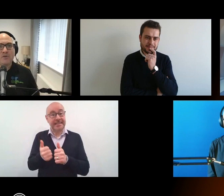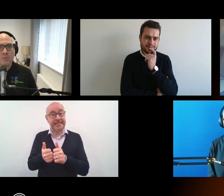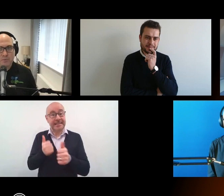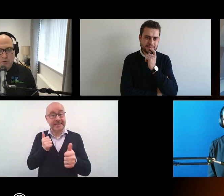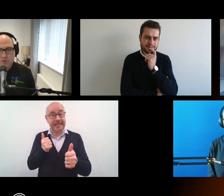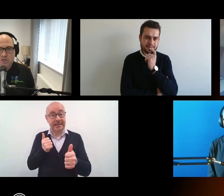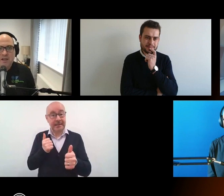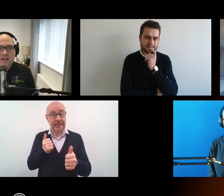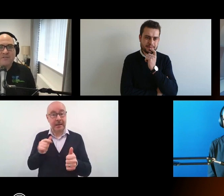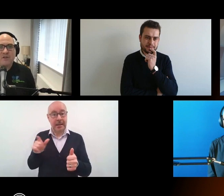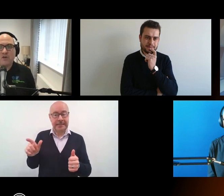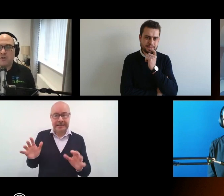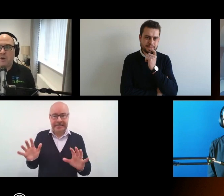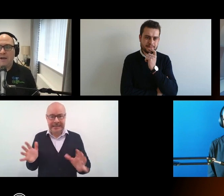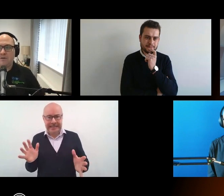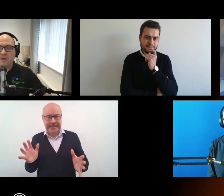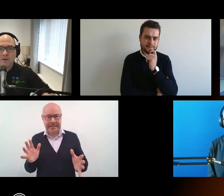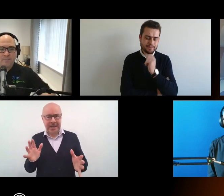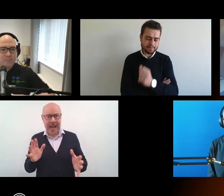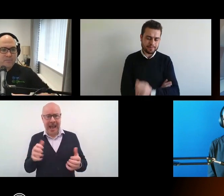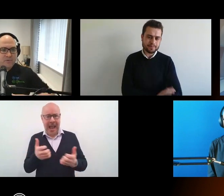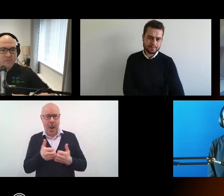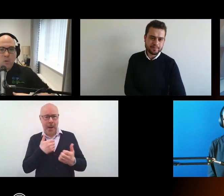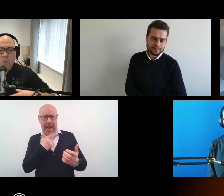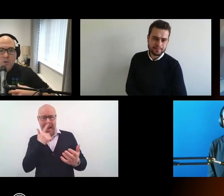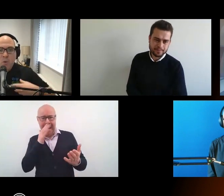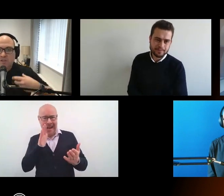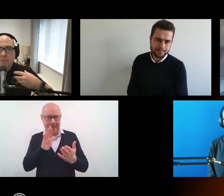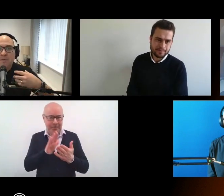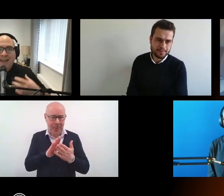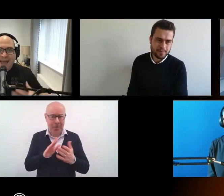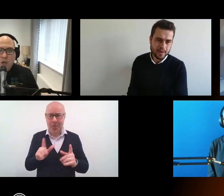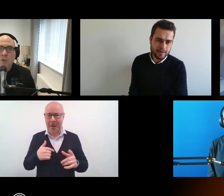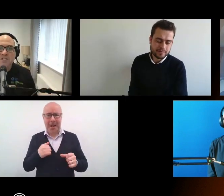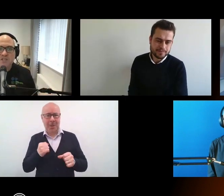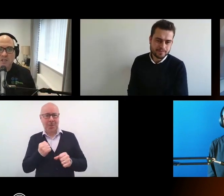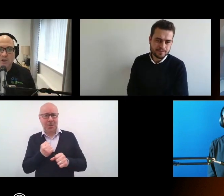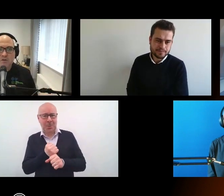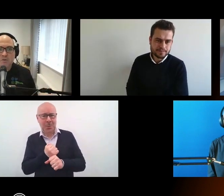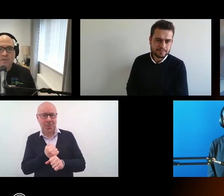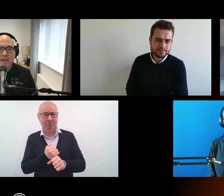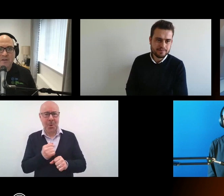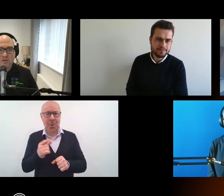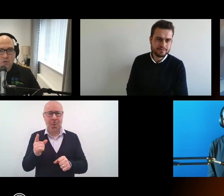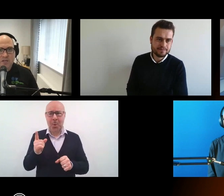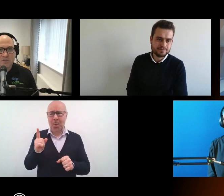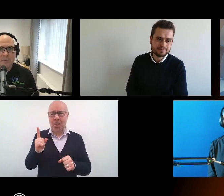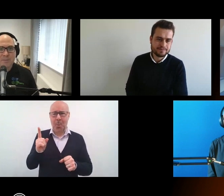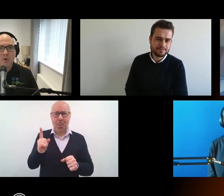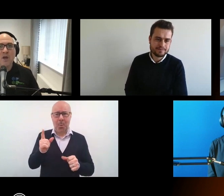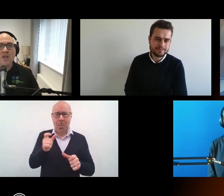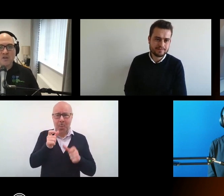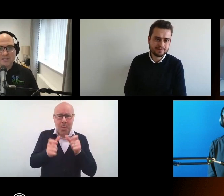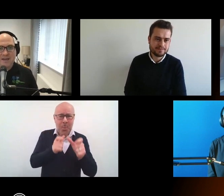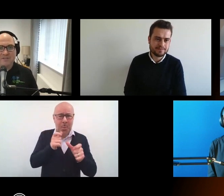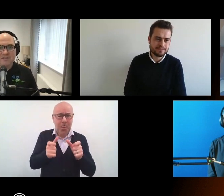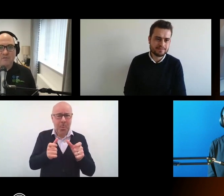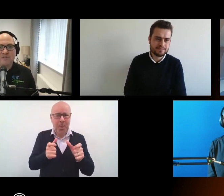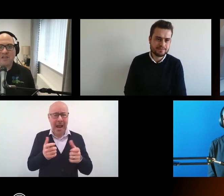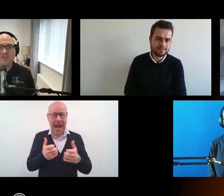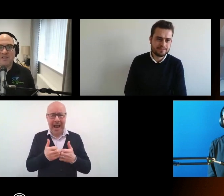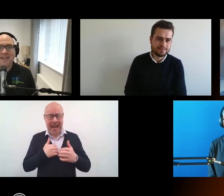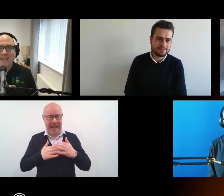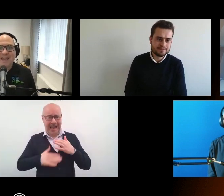not sure how to approach it, they're not sure what type of language to use when they are talking to people or trying to have